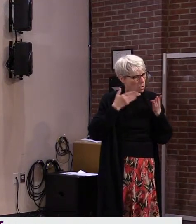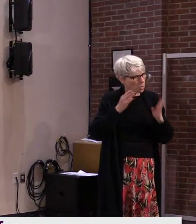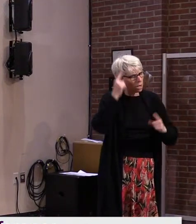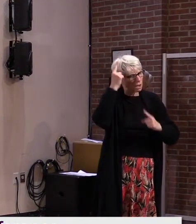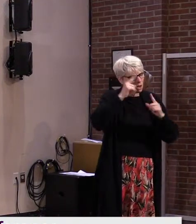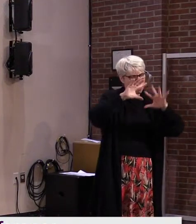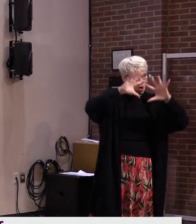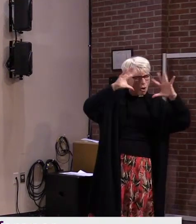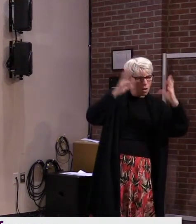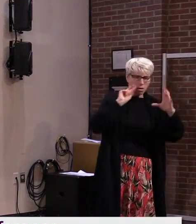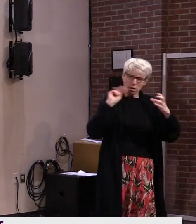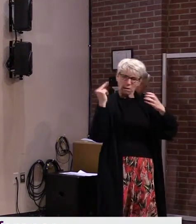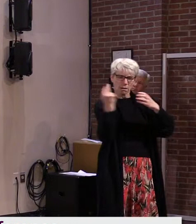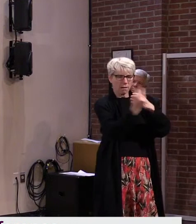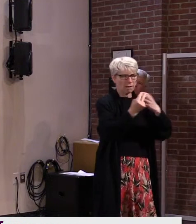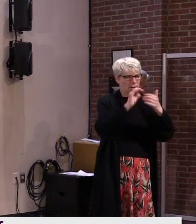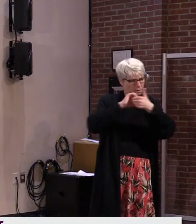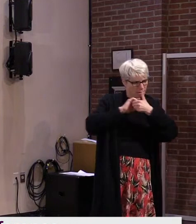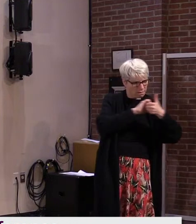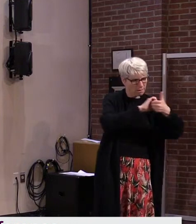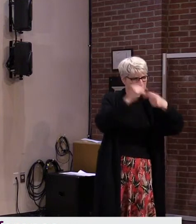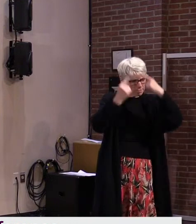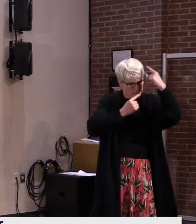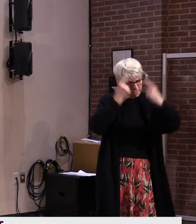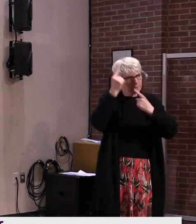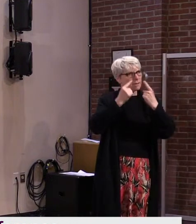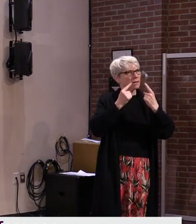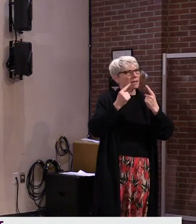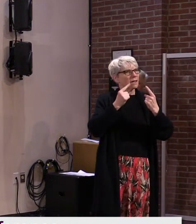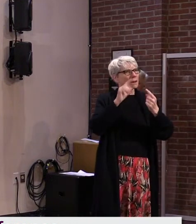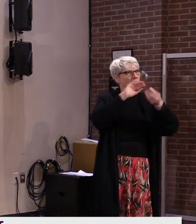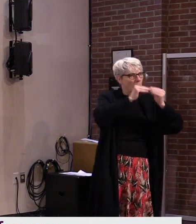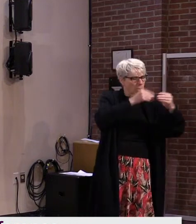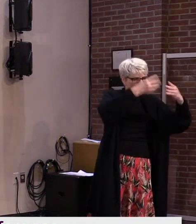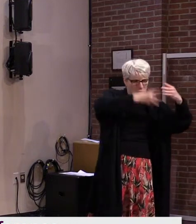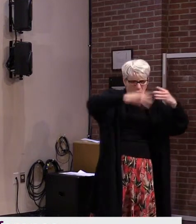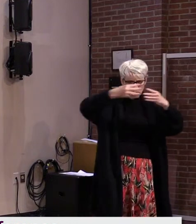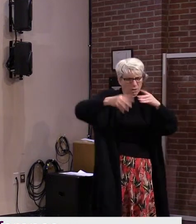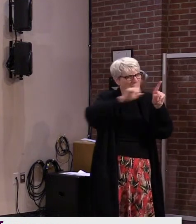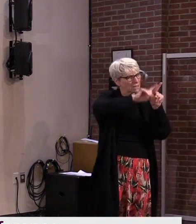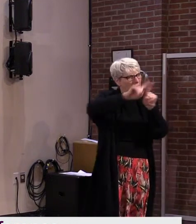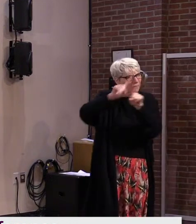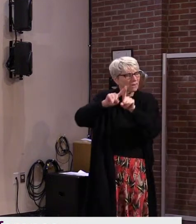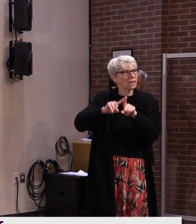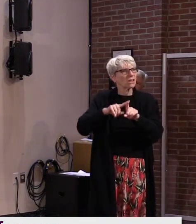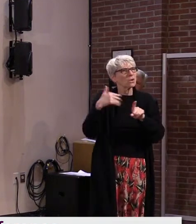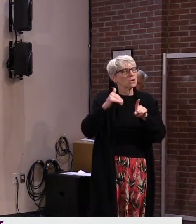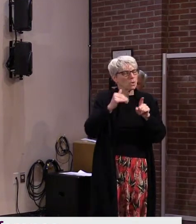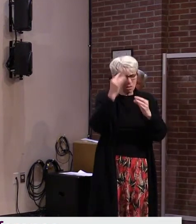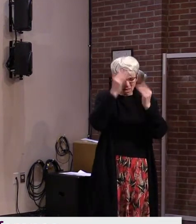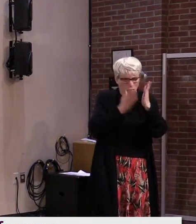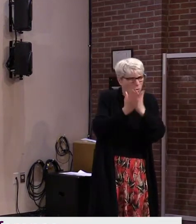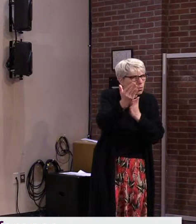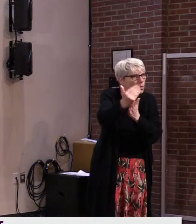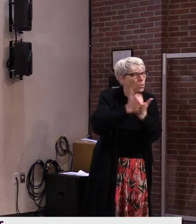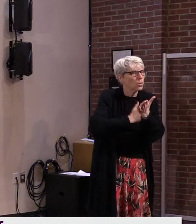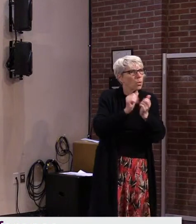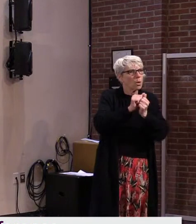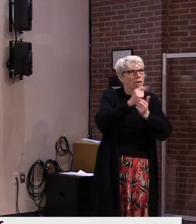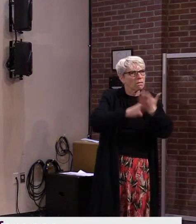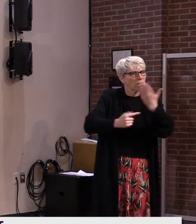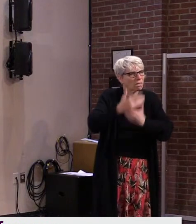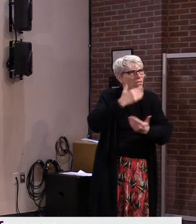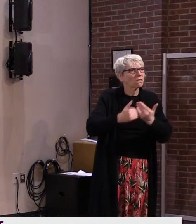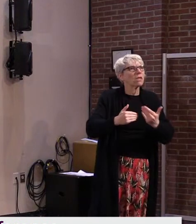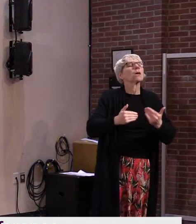all different types of numbers in different areas and so forth, and then coming to whatever conclusion